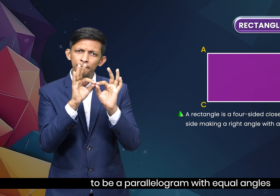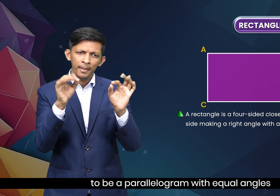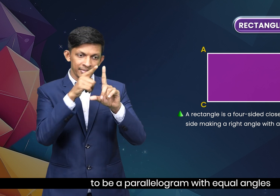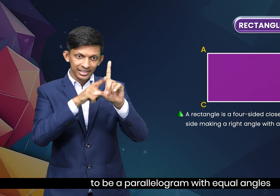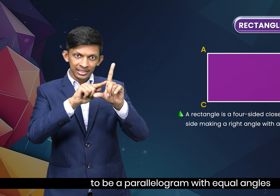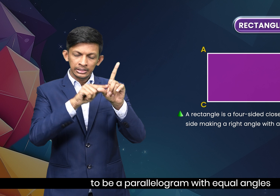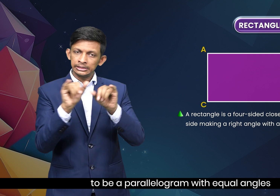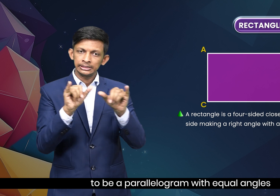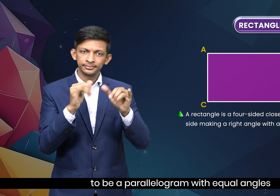angles.